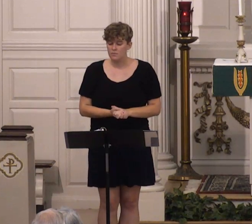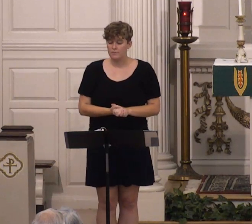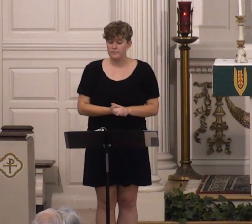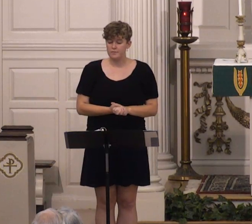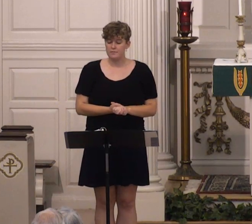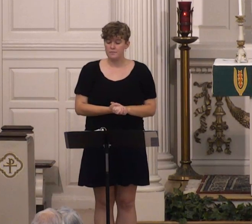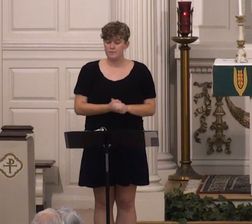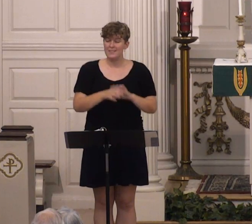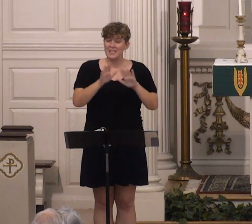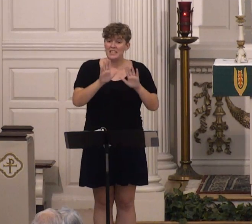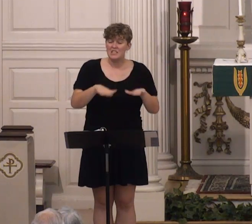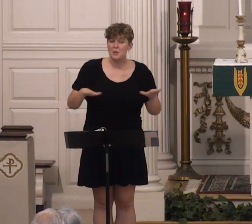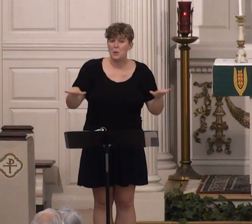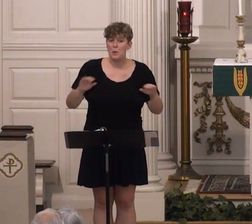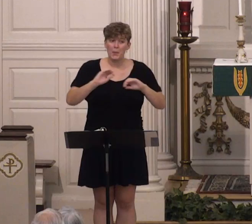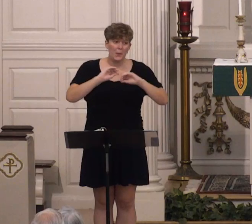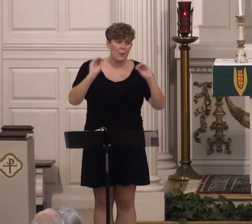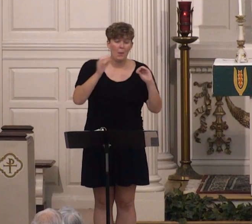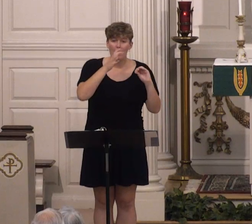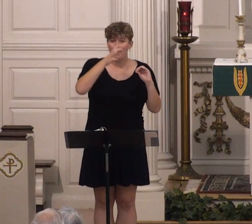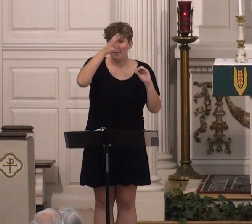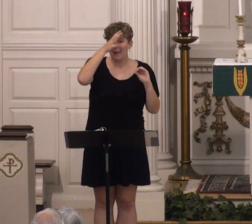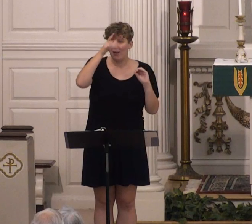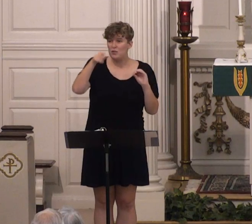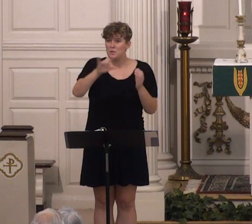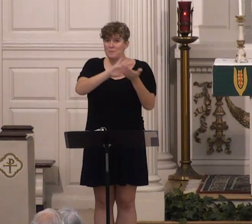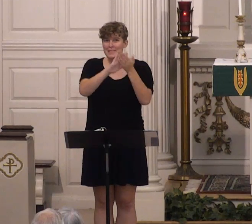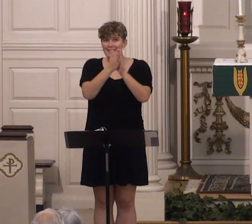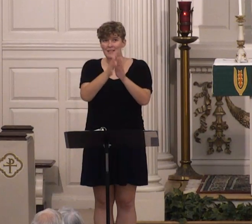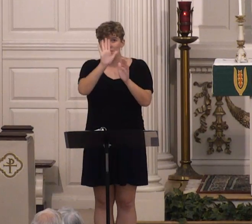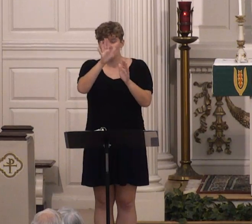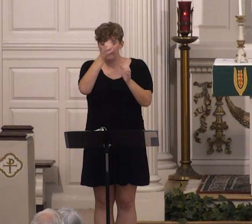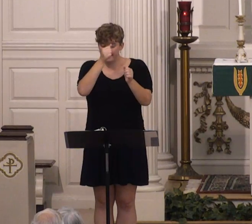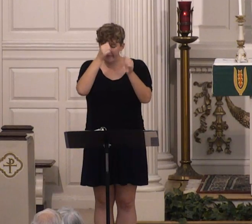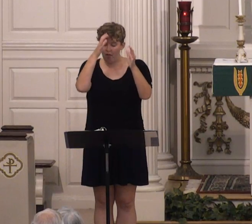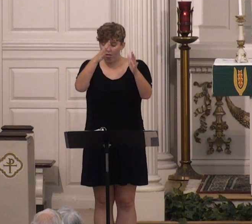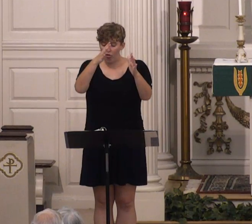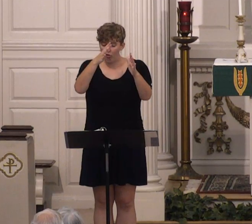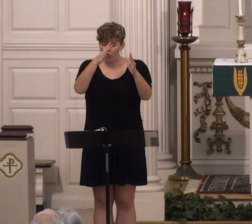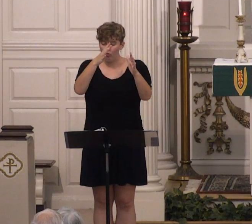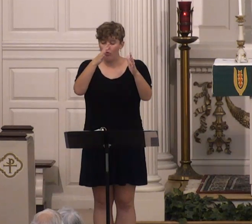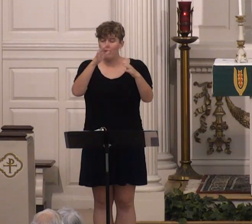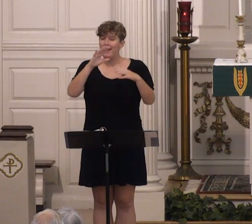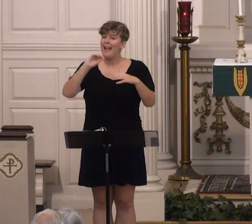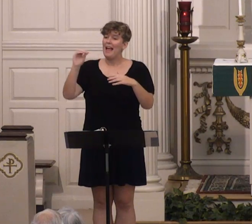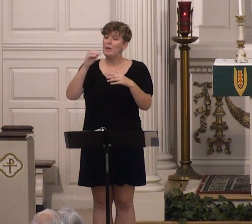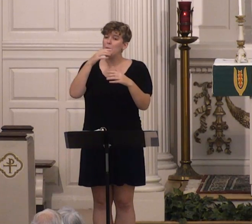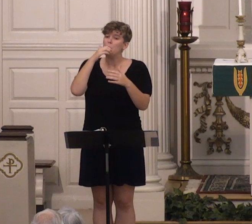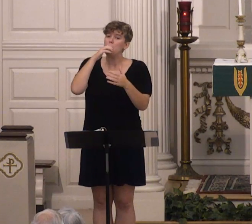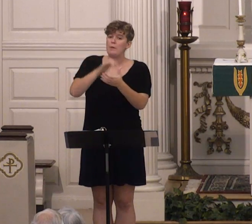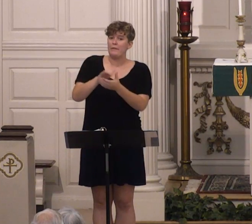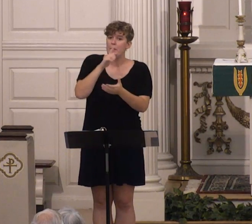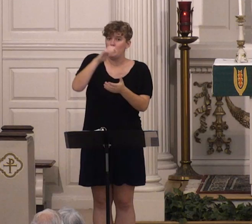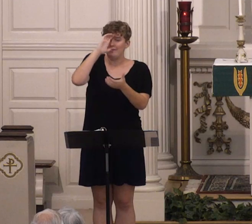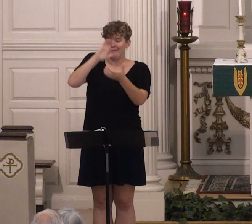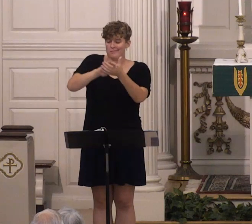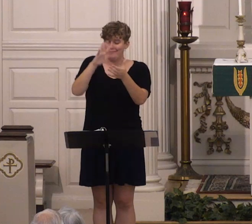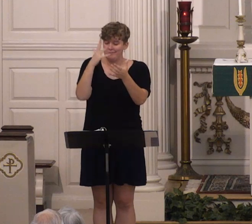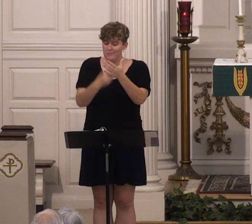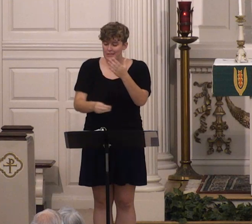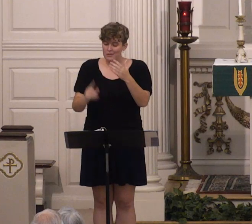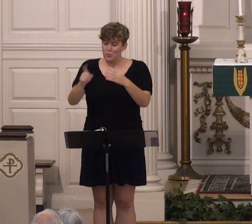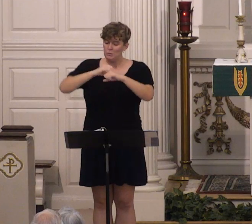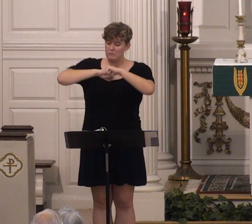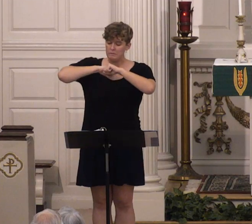poor. The father of orphans and the defender of widows is